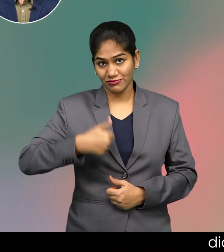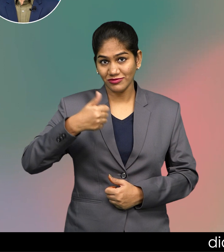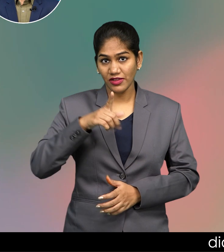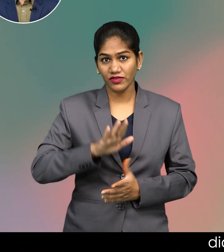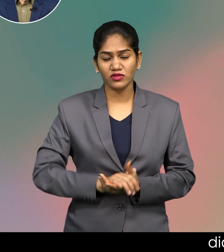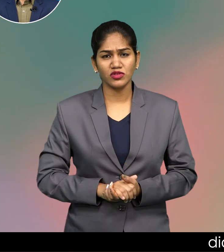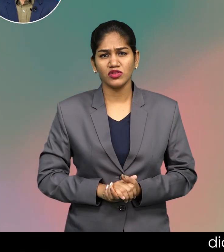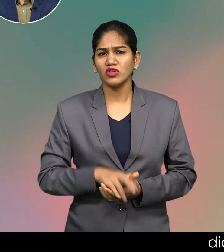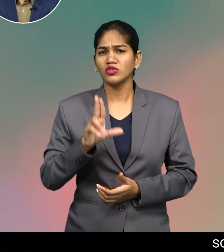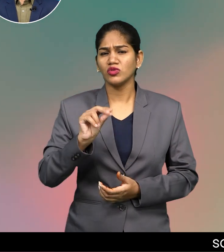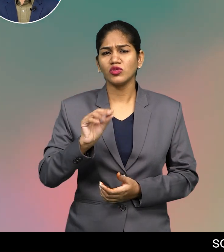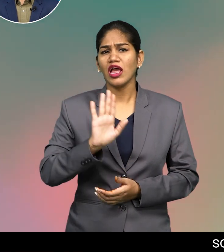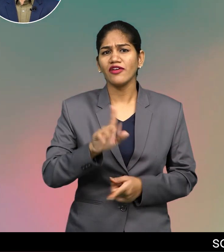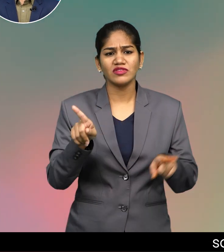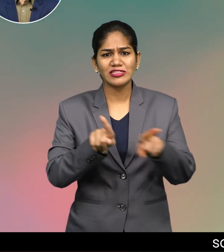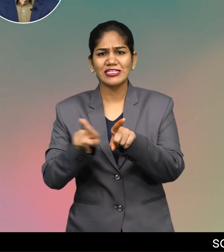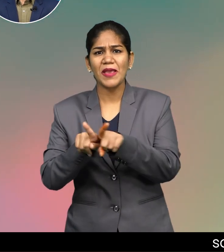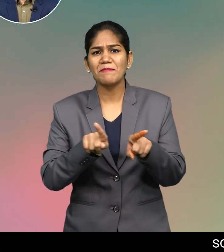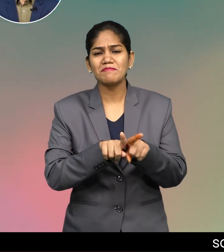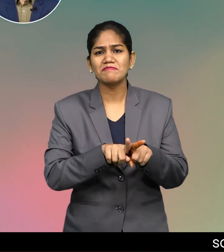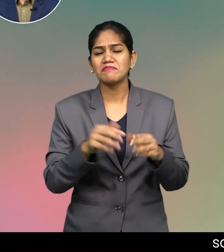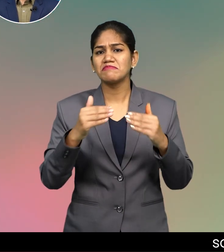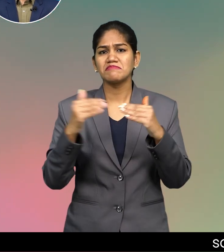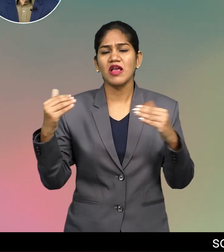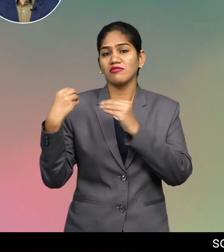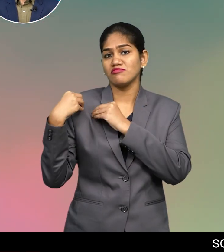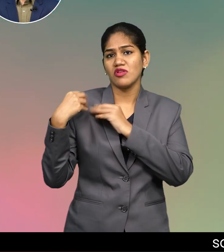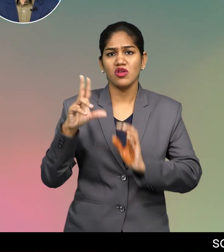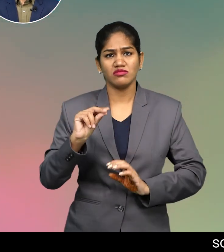did not have the same authority